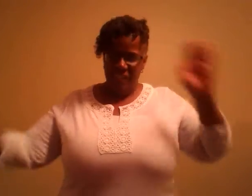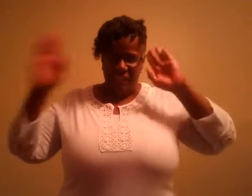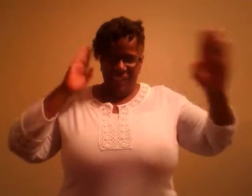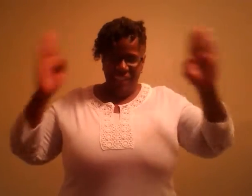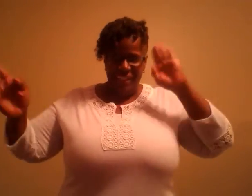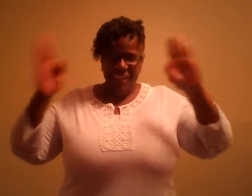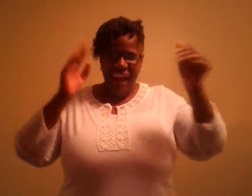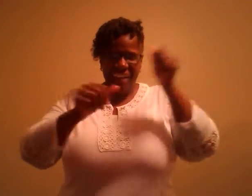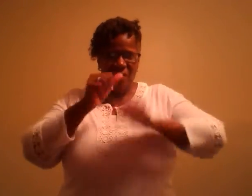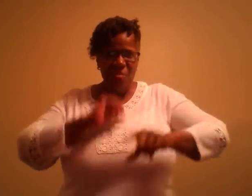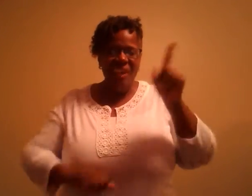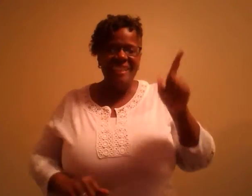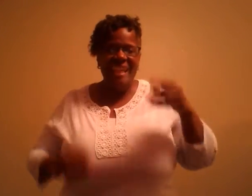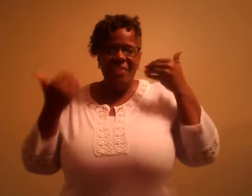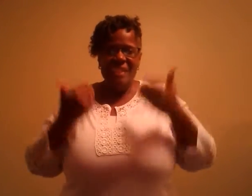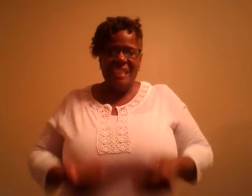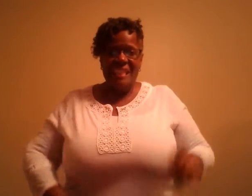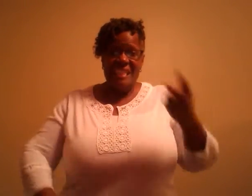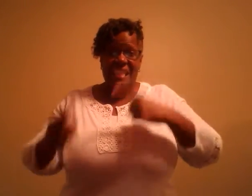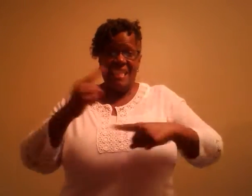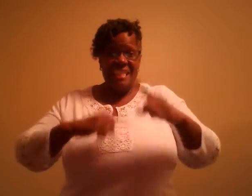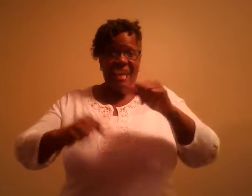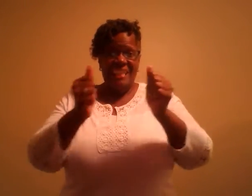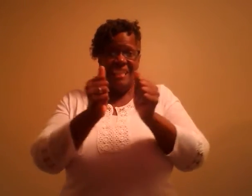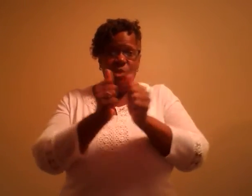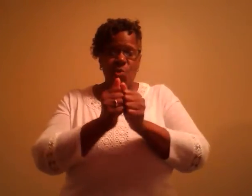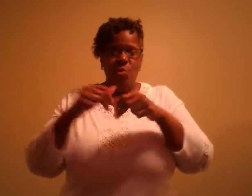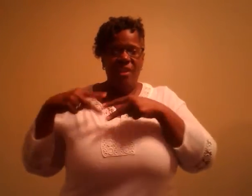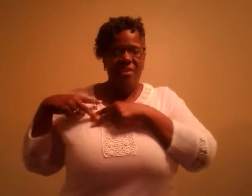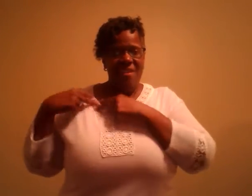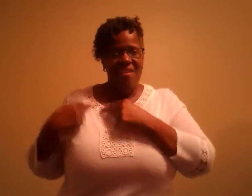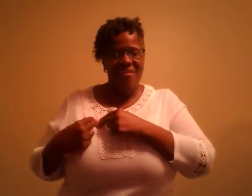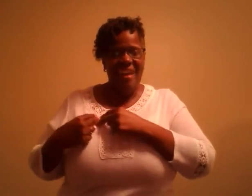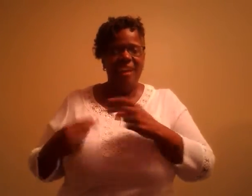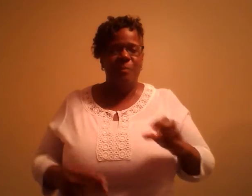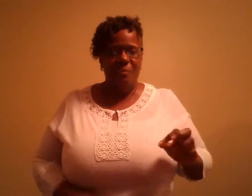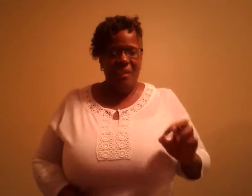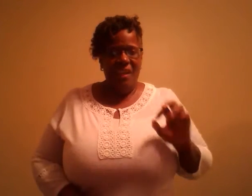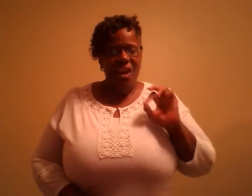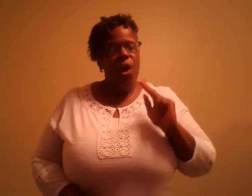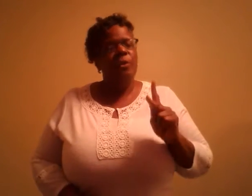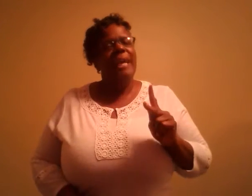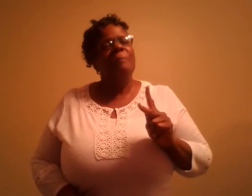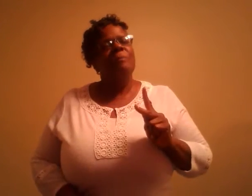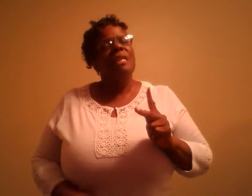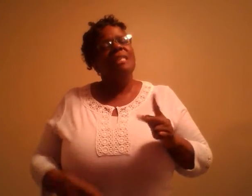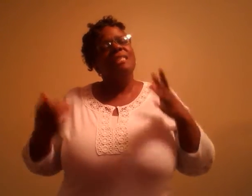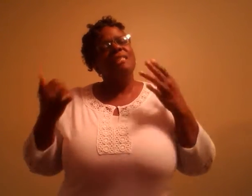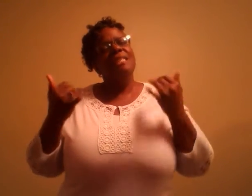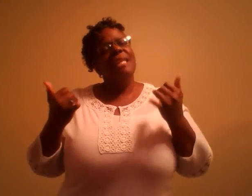Hi everyone, is Signing with Thal. Okay, today